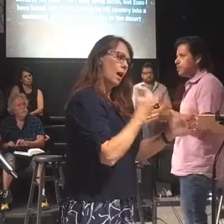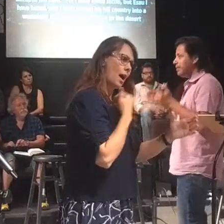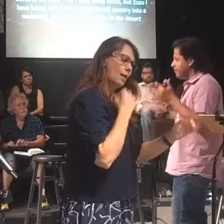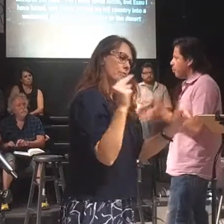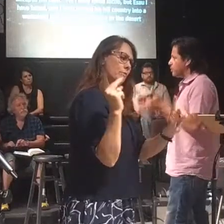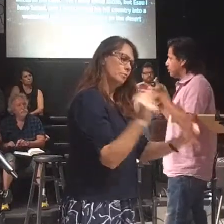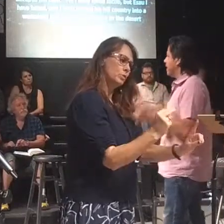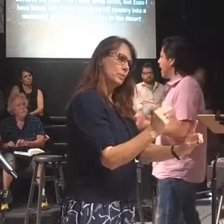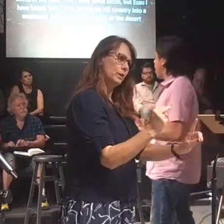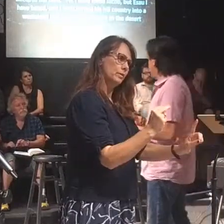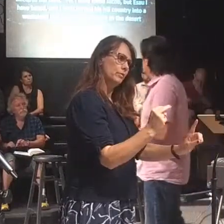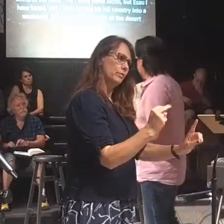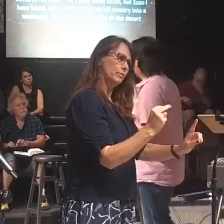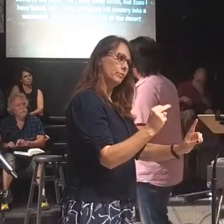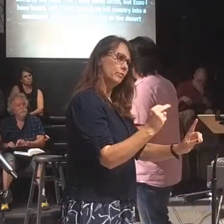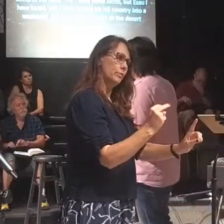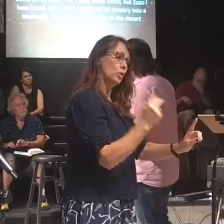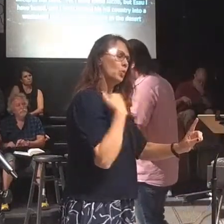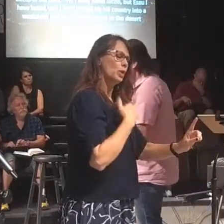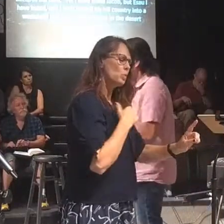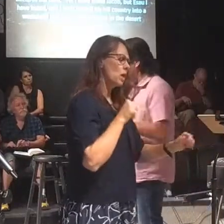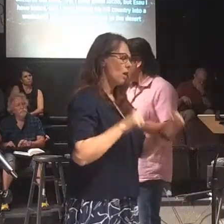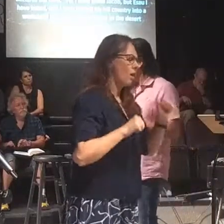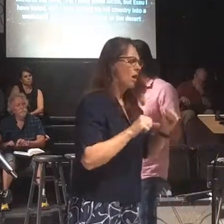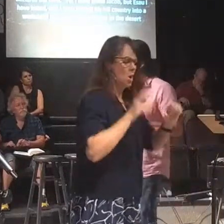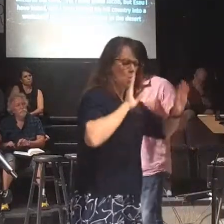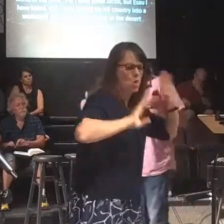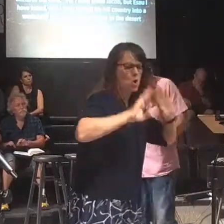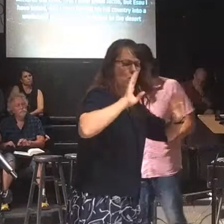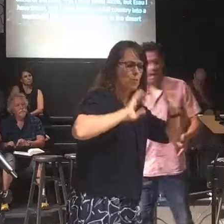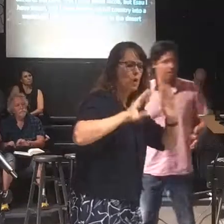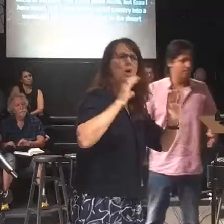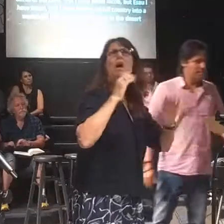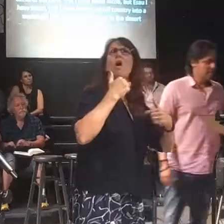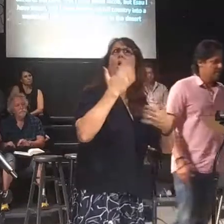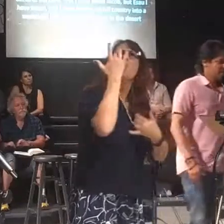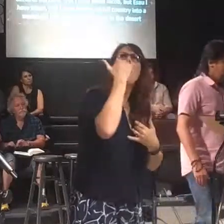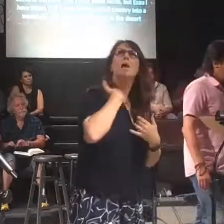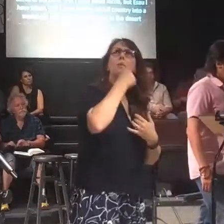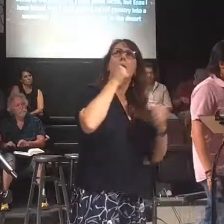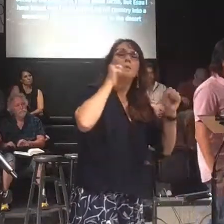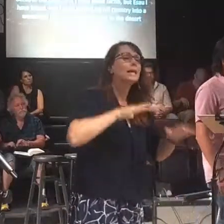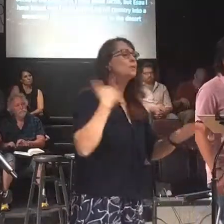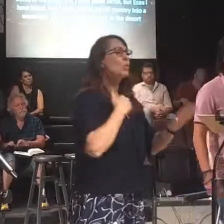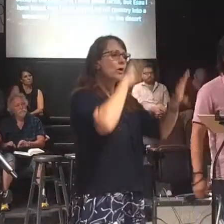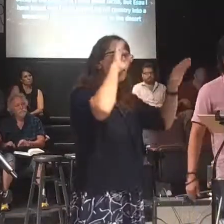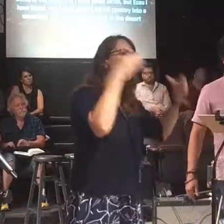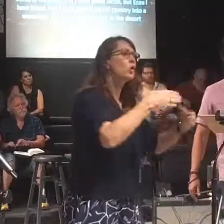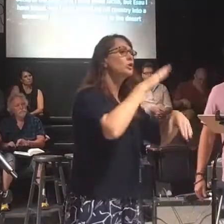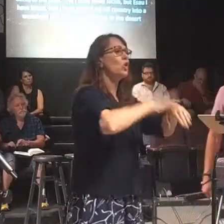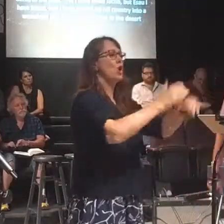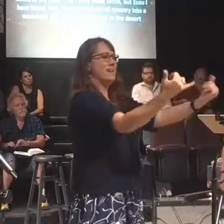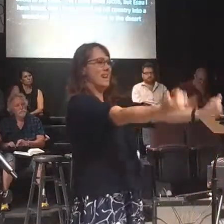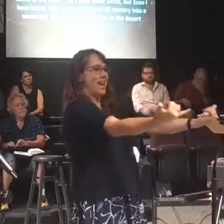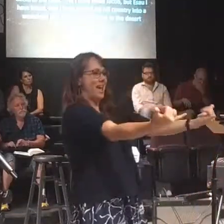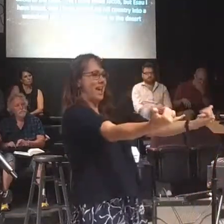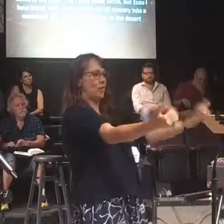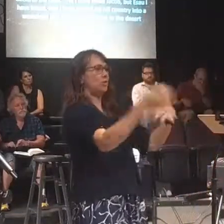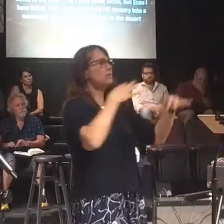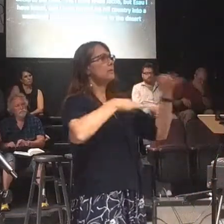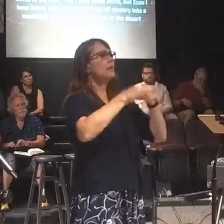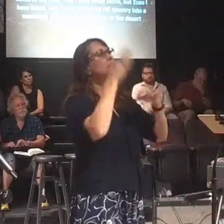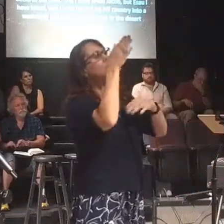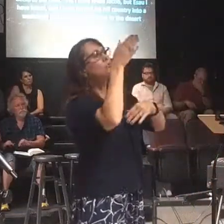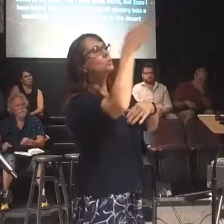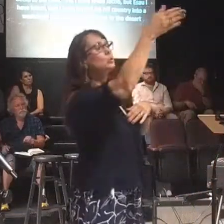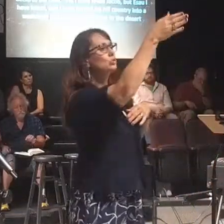we're mostly focused on the now. Like right now, why am I not blessed right now? Right? Why am I not getting my whatever,